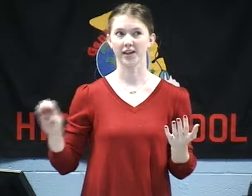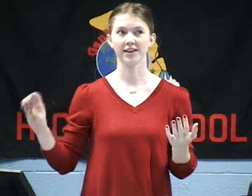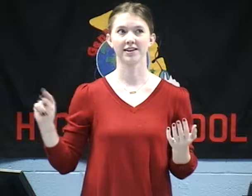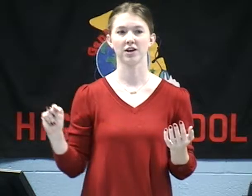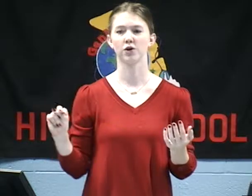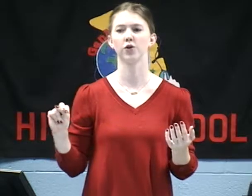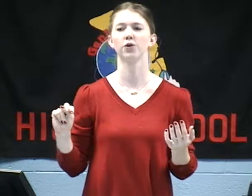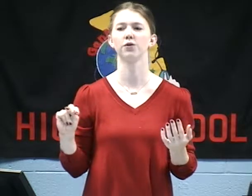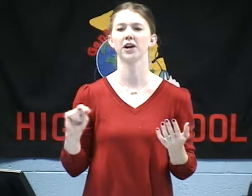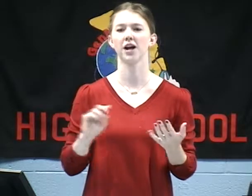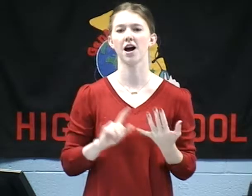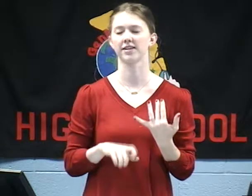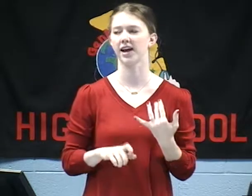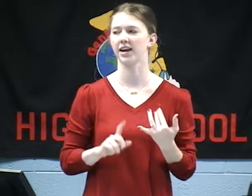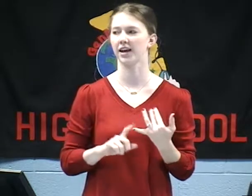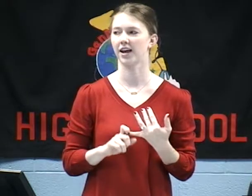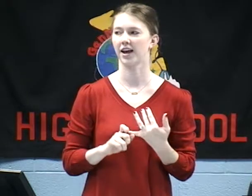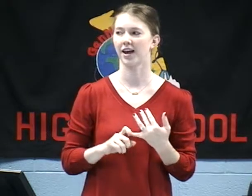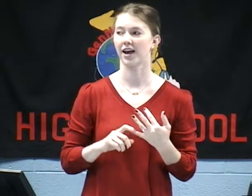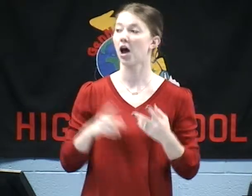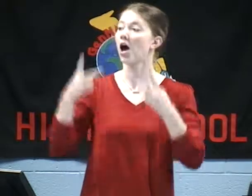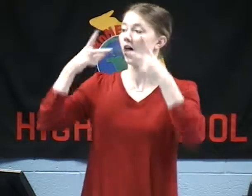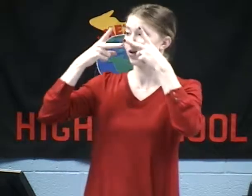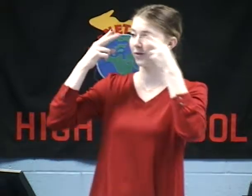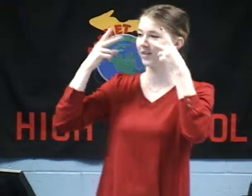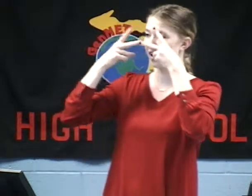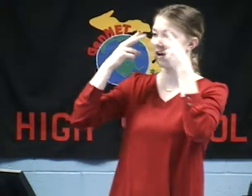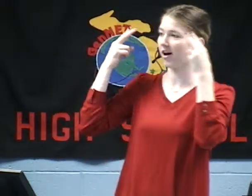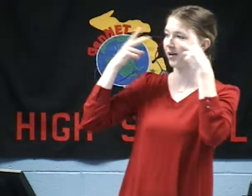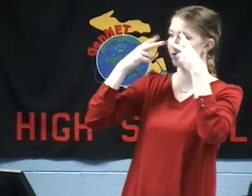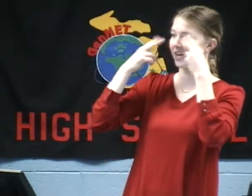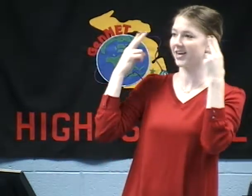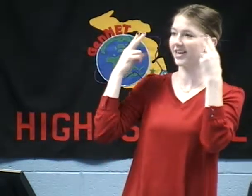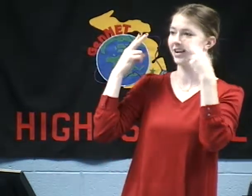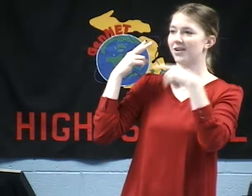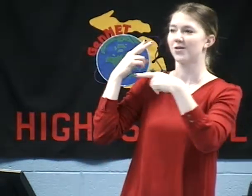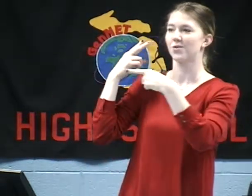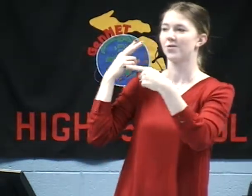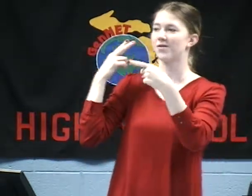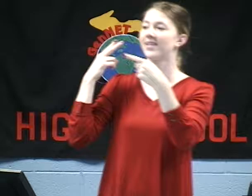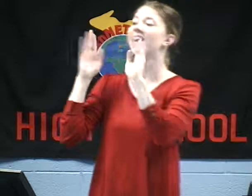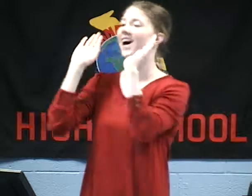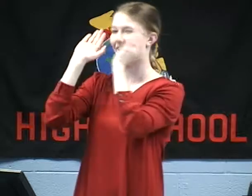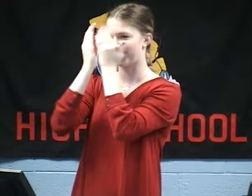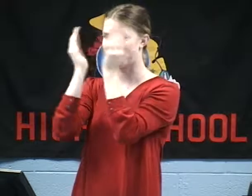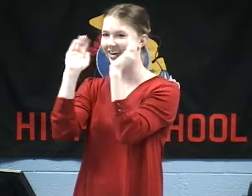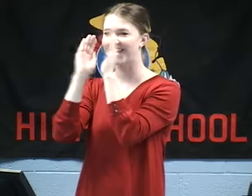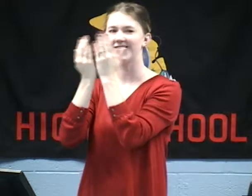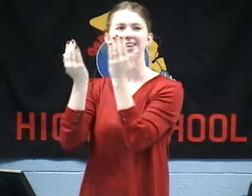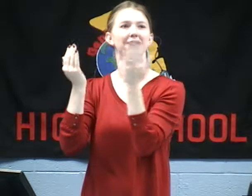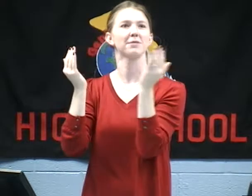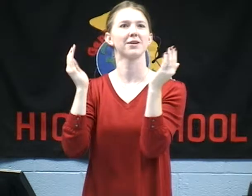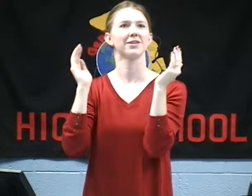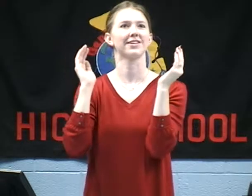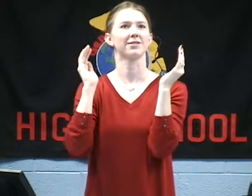Halloween. Who figured out how to sign it? So we saw Halloween. I saw it like this. Halloween. What are some other ones that we